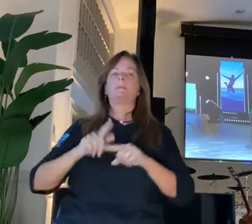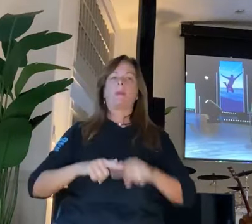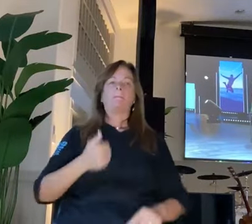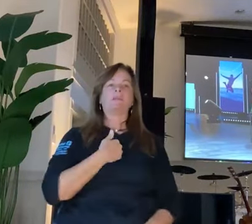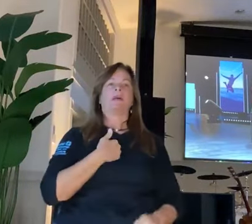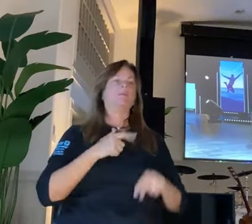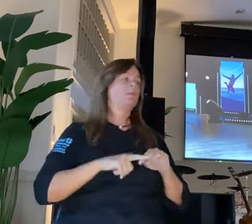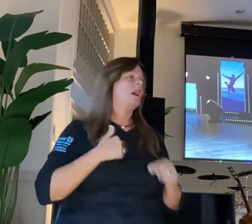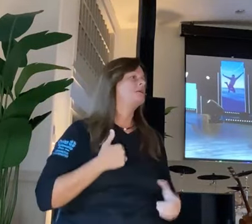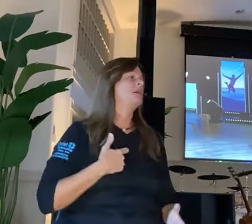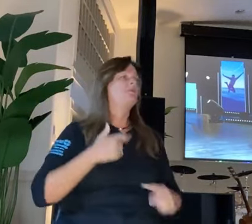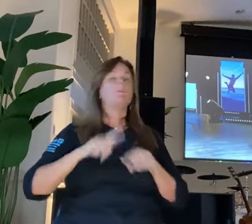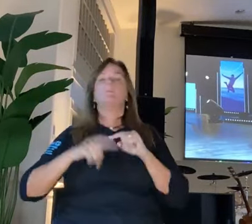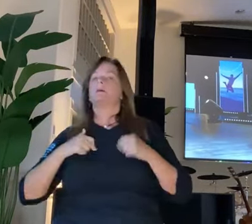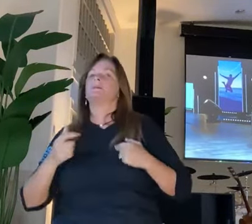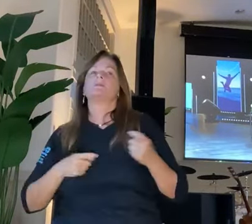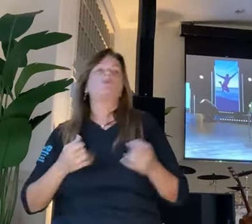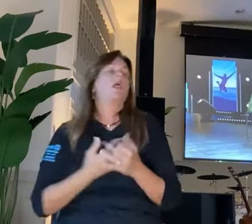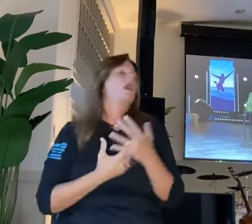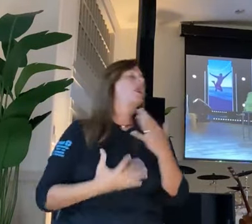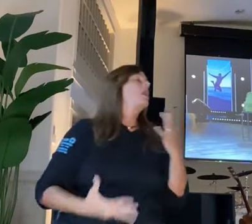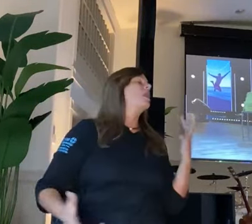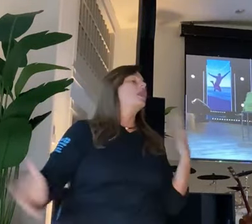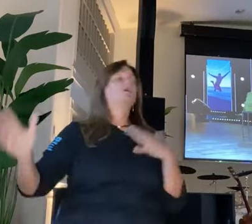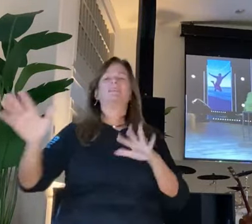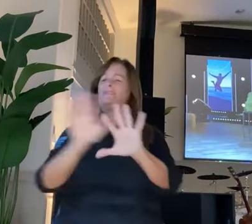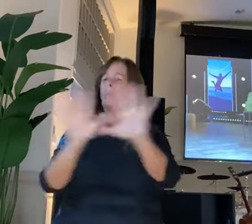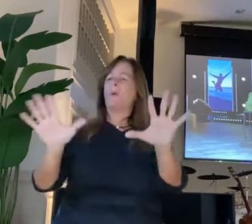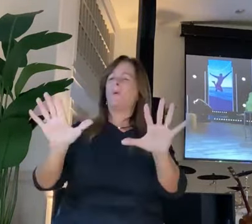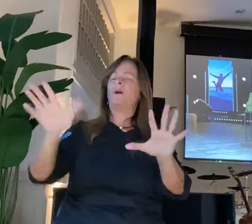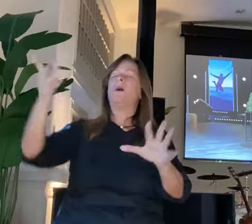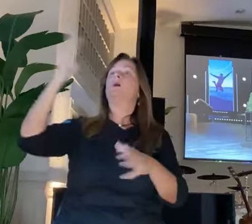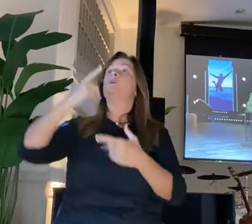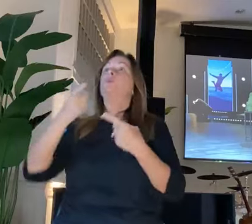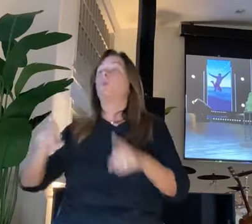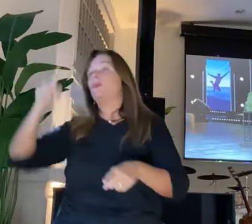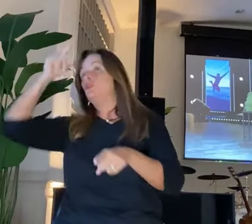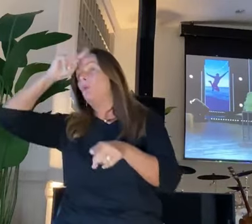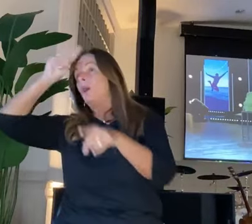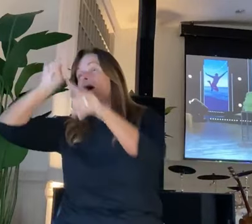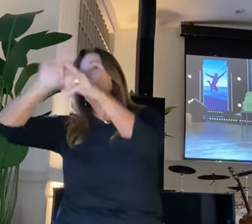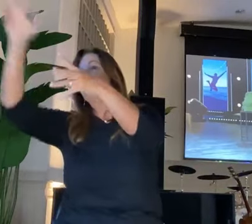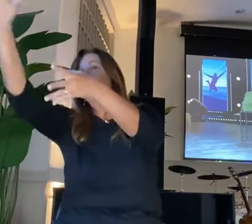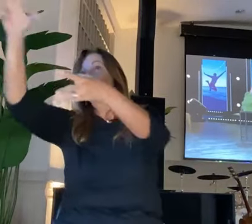your own knowledge. You have the power of God that raised Christ up from the dead that wants to